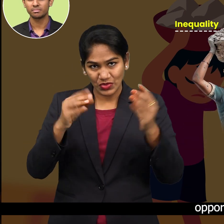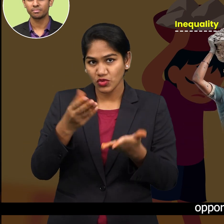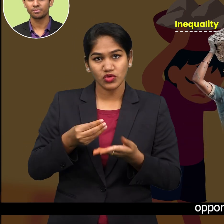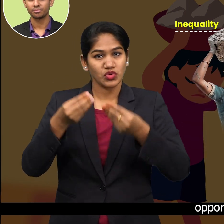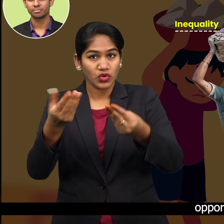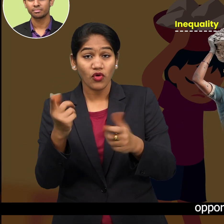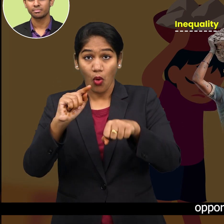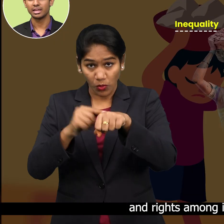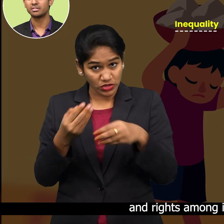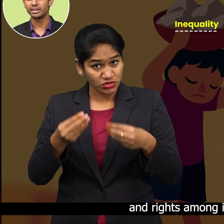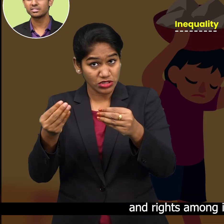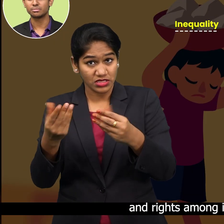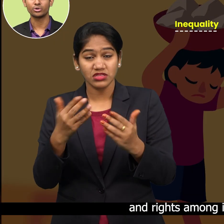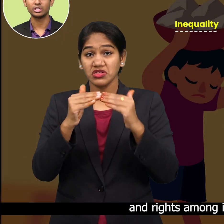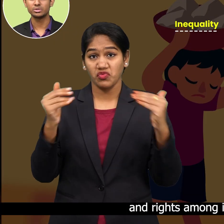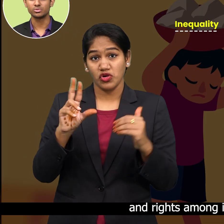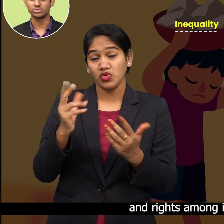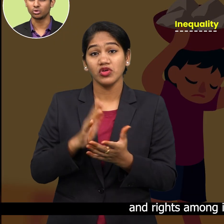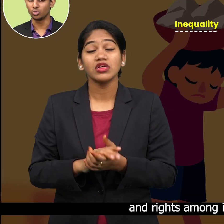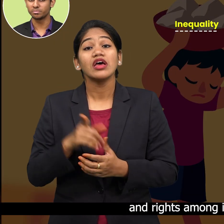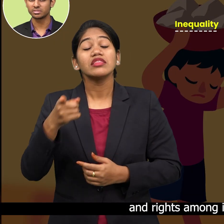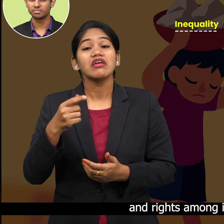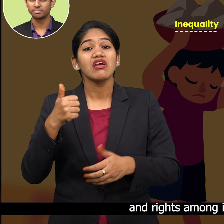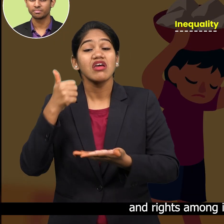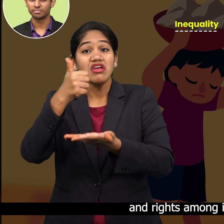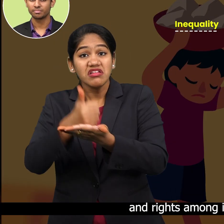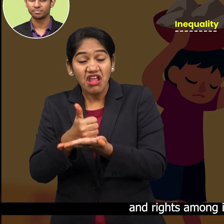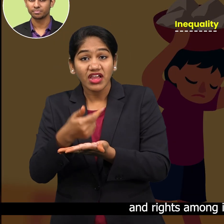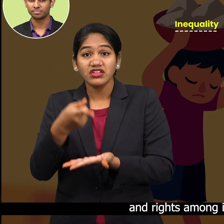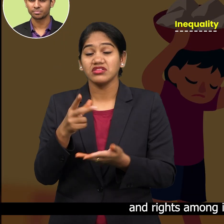opportunities, and rights among individuals or groups,